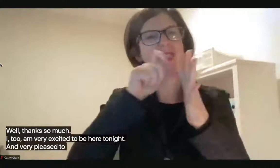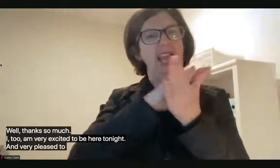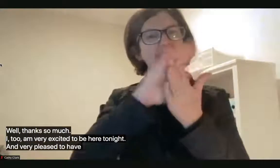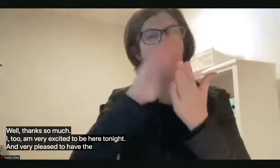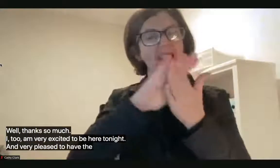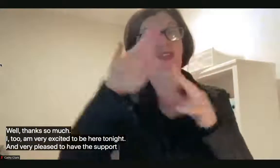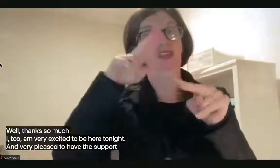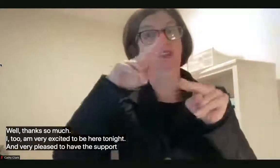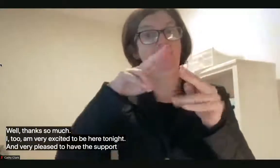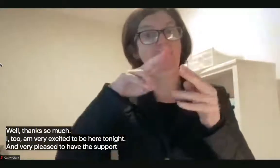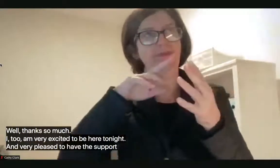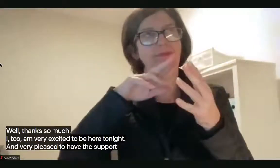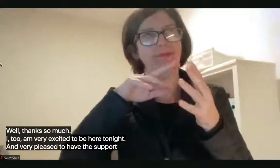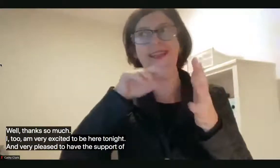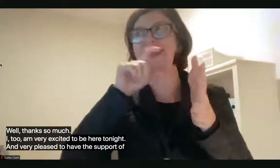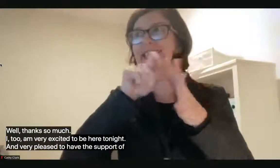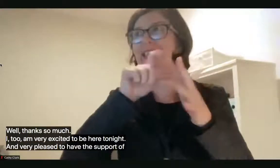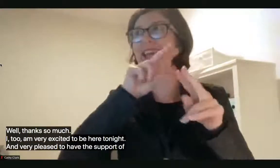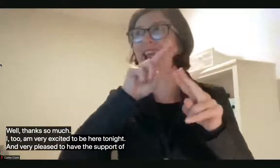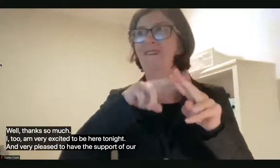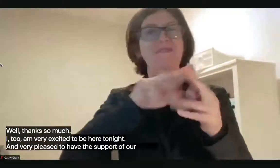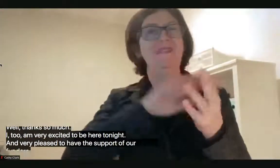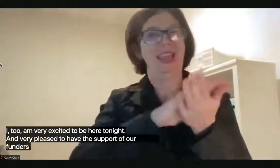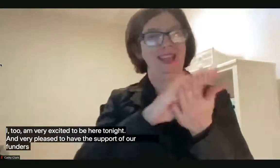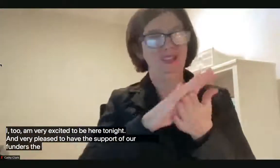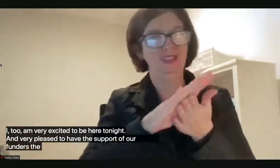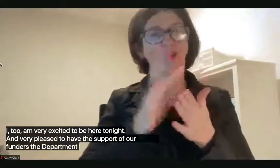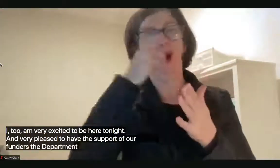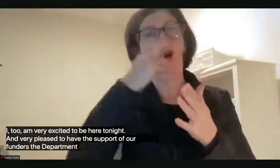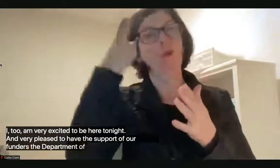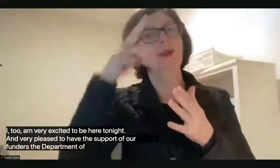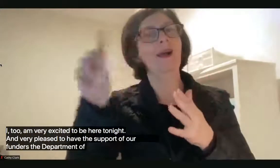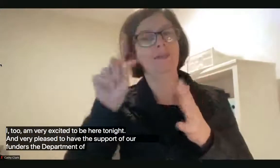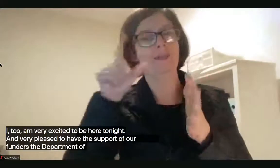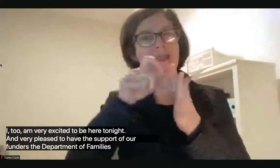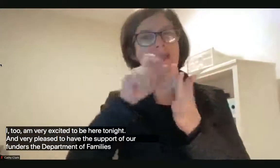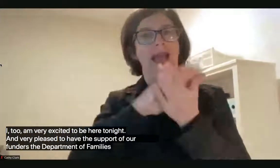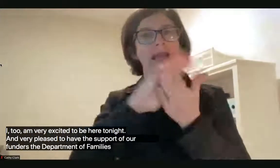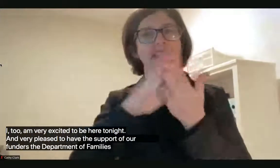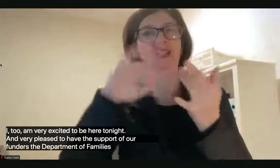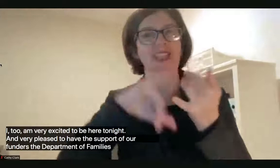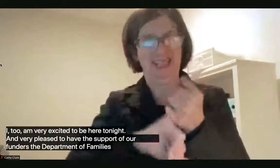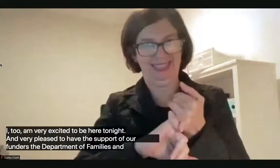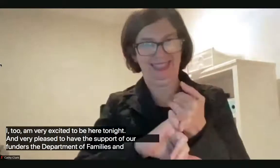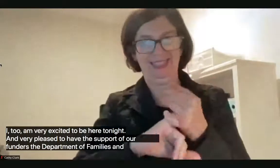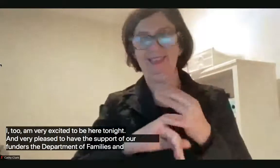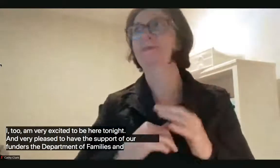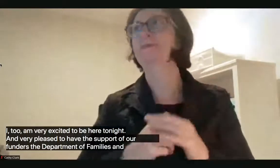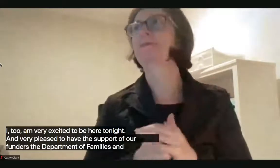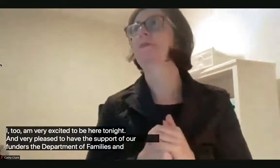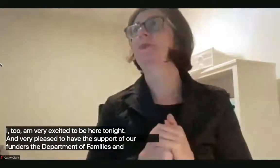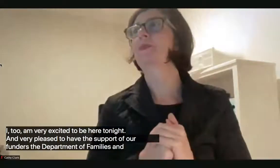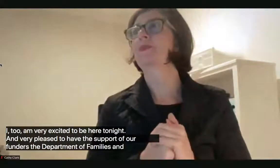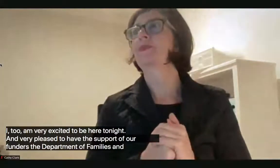Fairness, Families and Housing, DFFH, previously called DHHS.